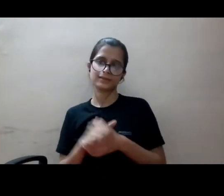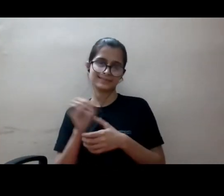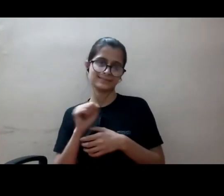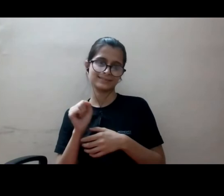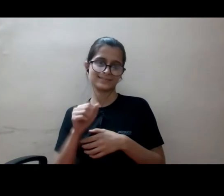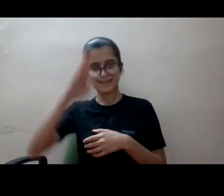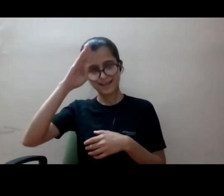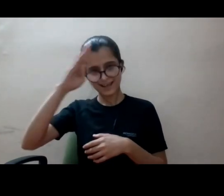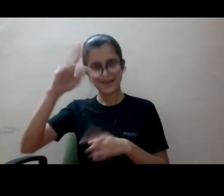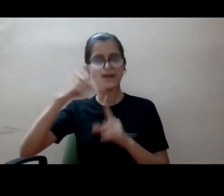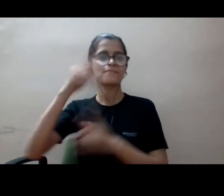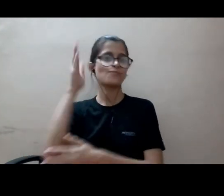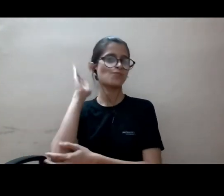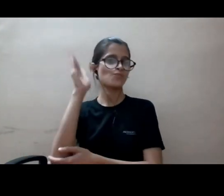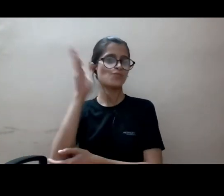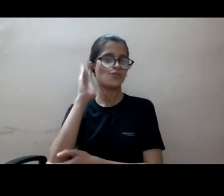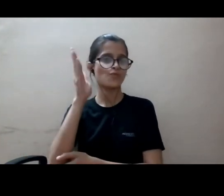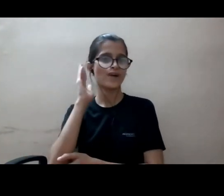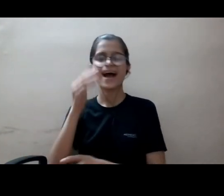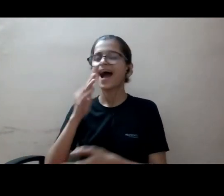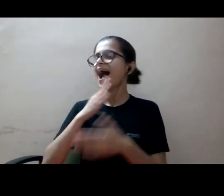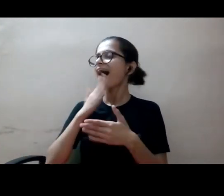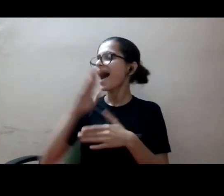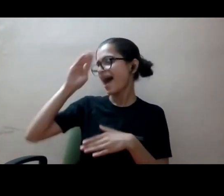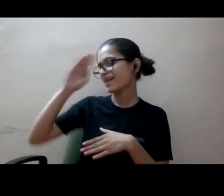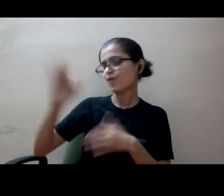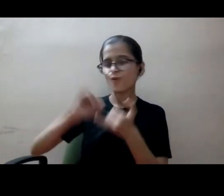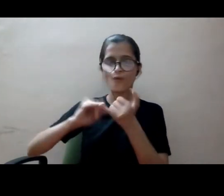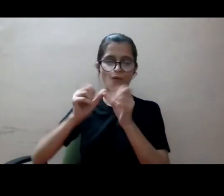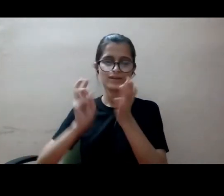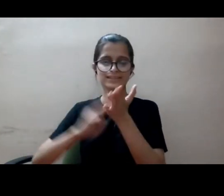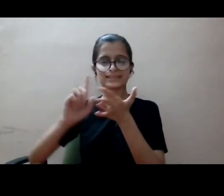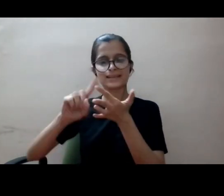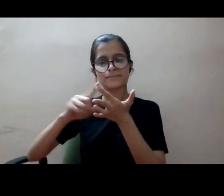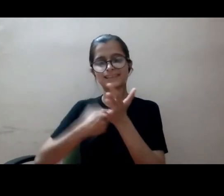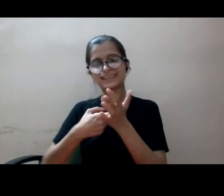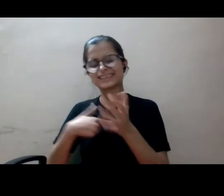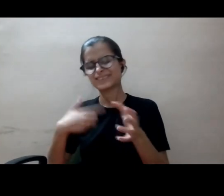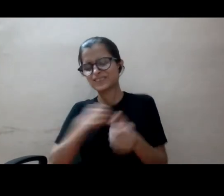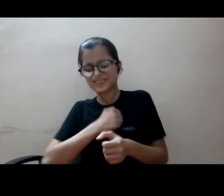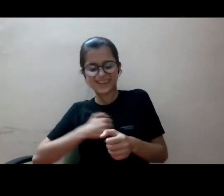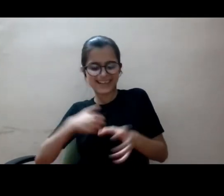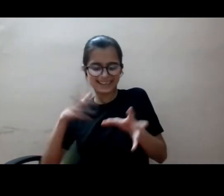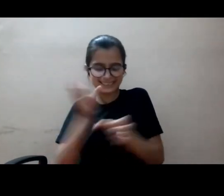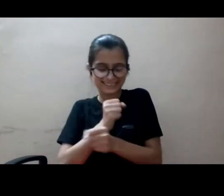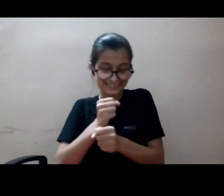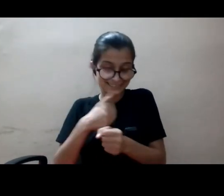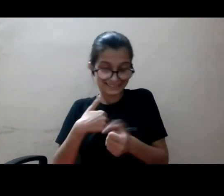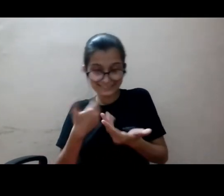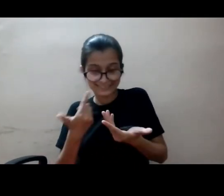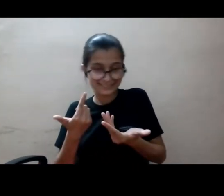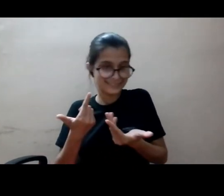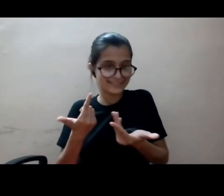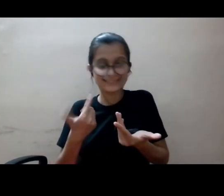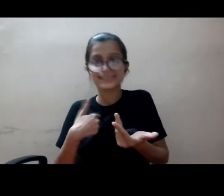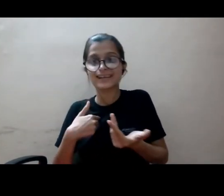Hi, Professor. Hello, Samir. Sorry, I missed your call. The day is like this, and